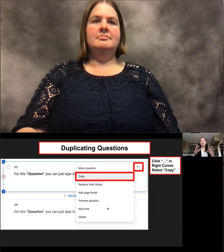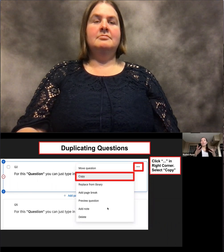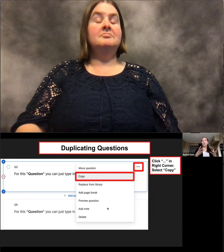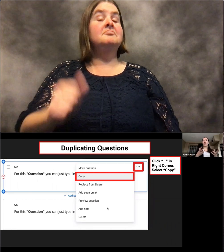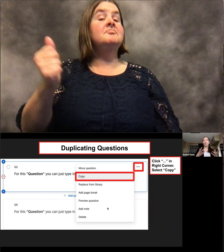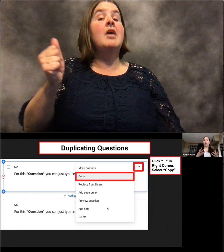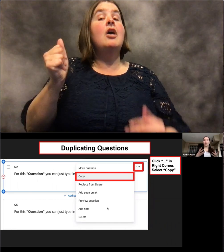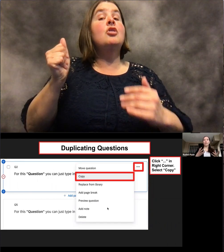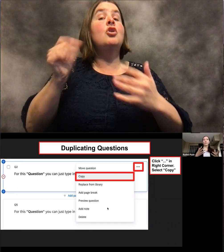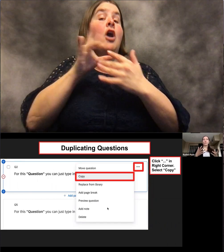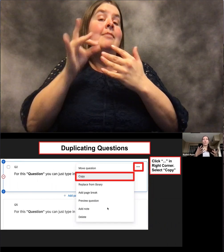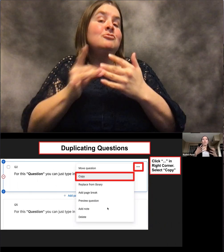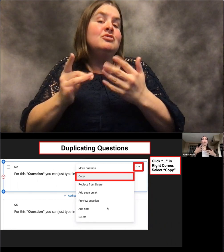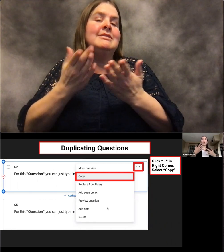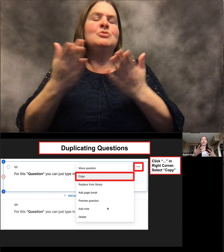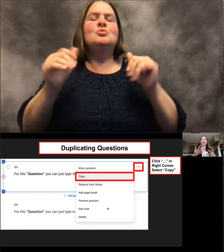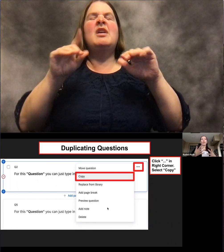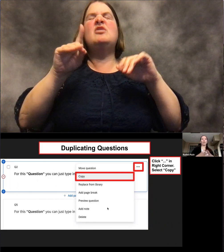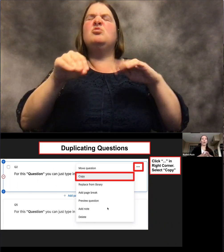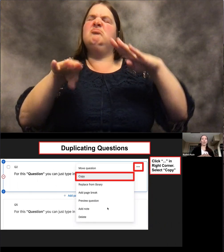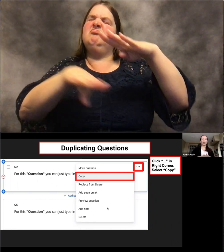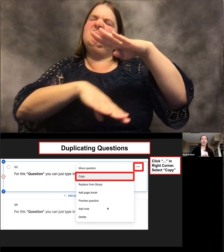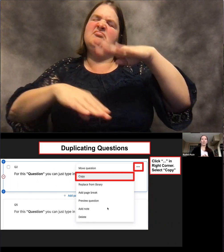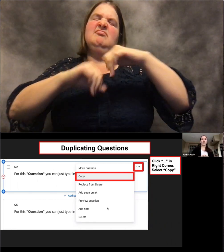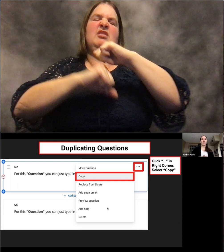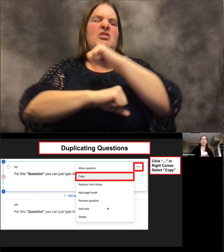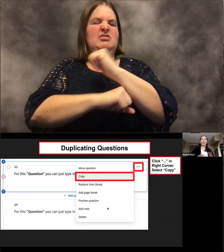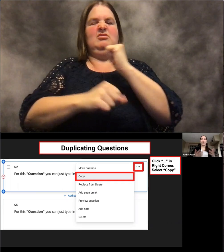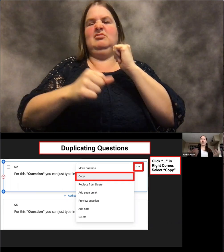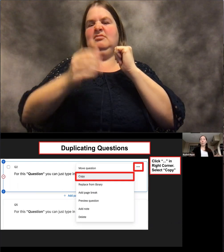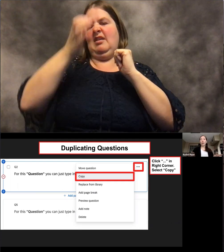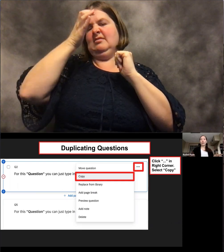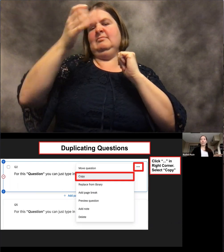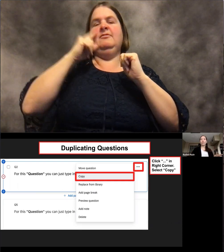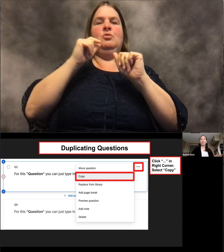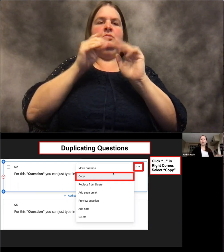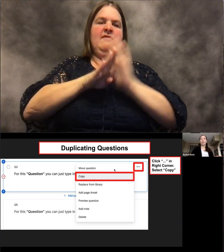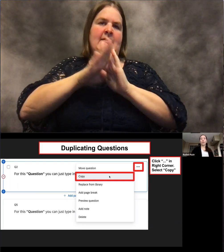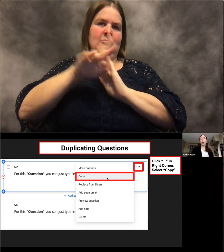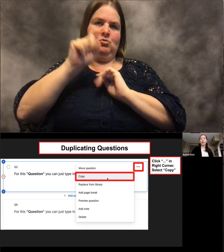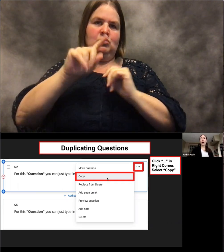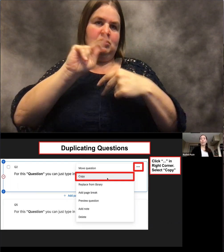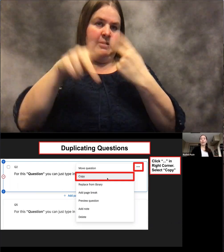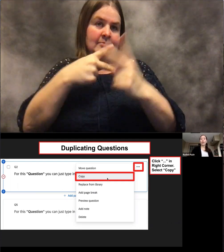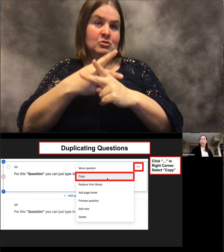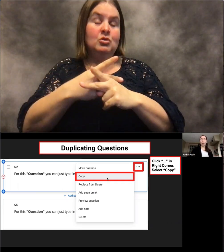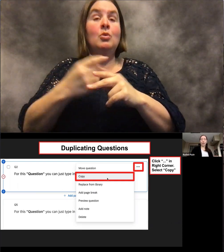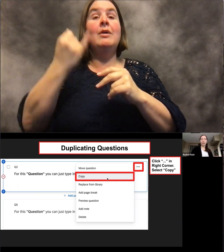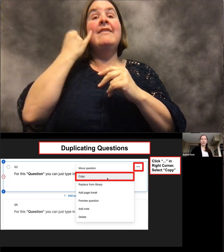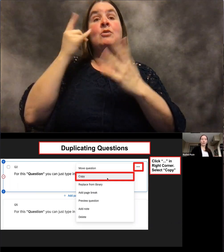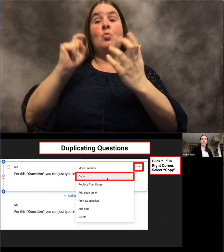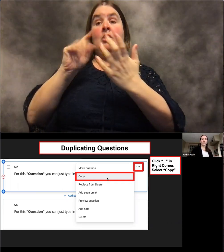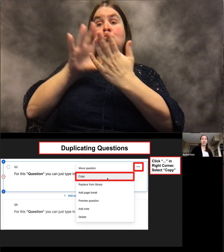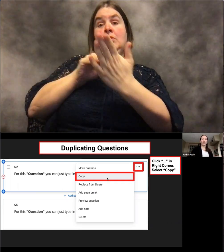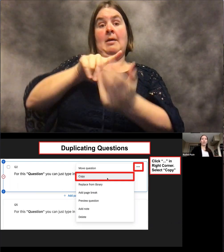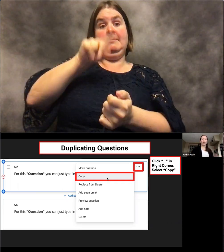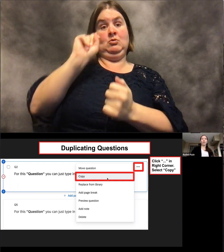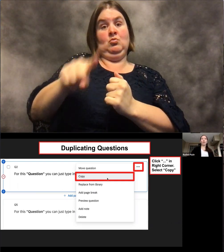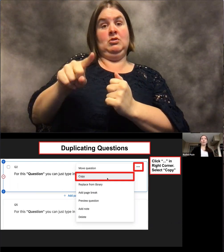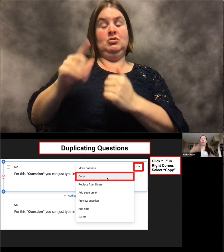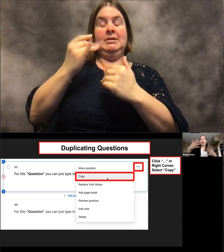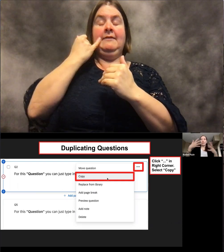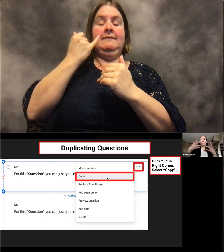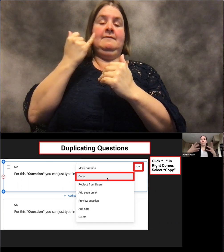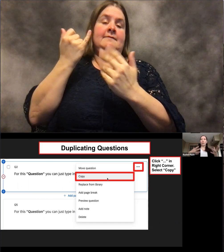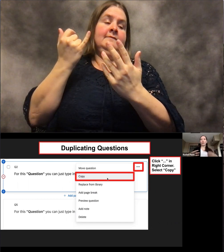Some other nuts and bolts for creating these question types. So one, you can copy a question.